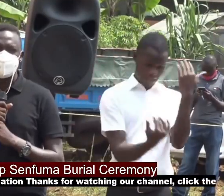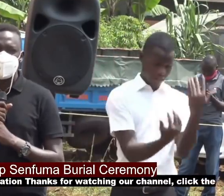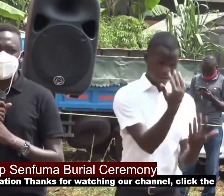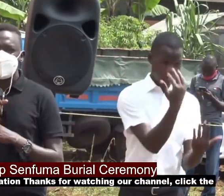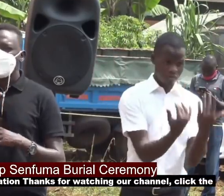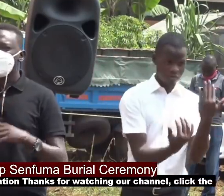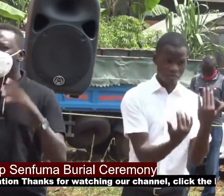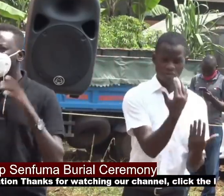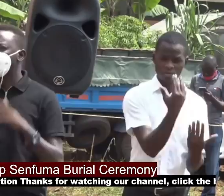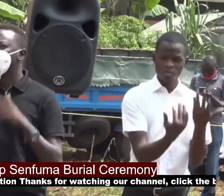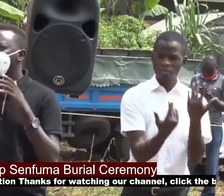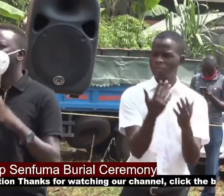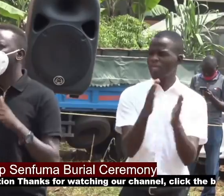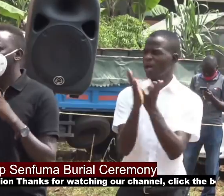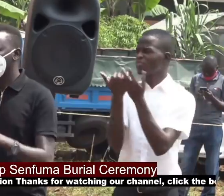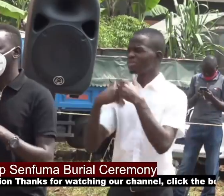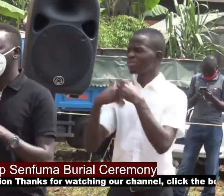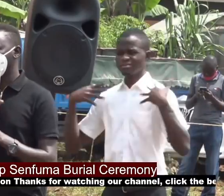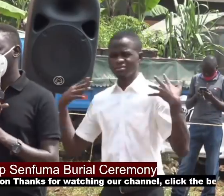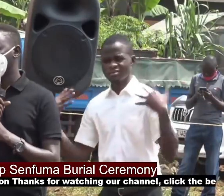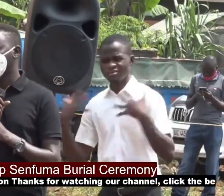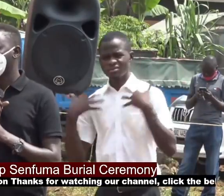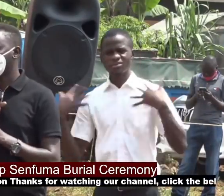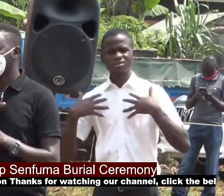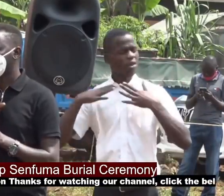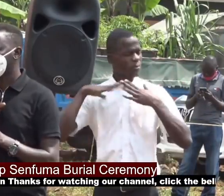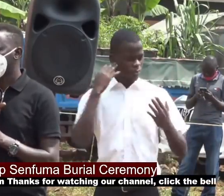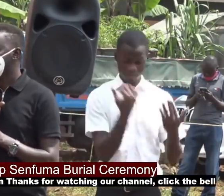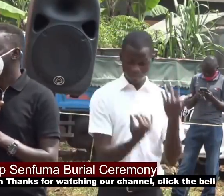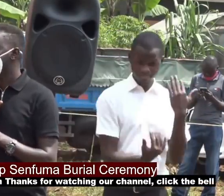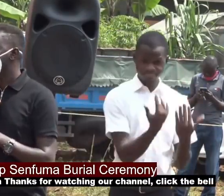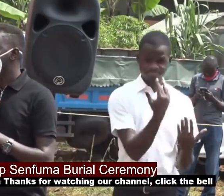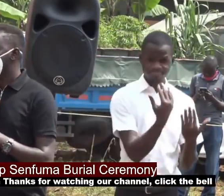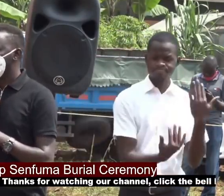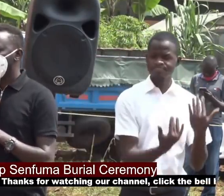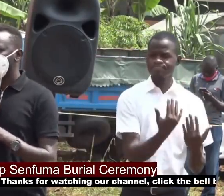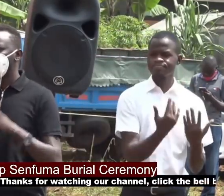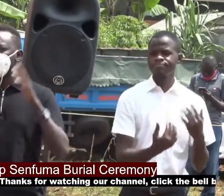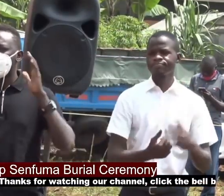hell. Nentia nyogeyena. And I feared so much hell.